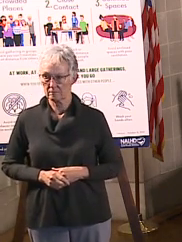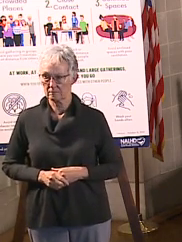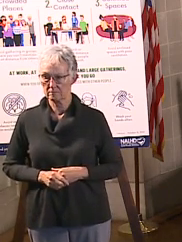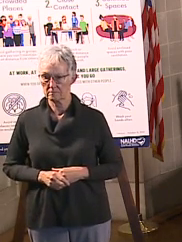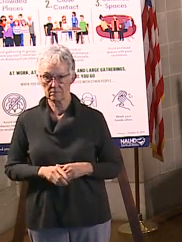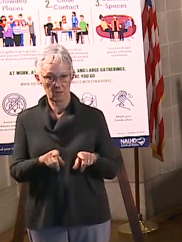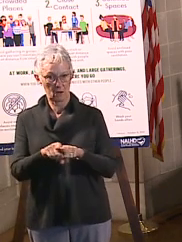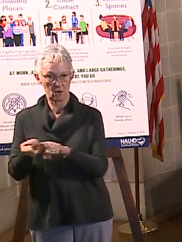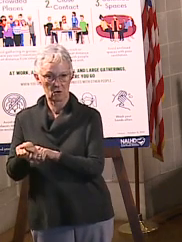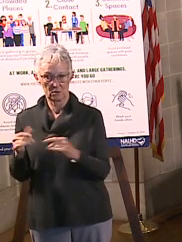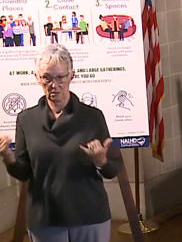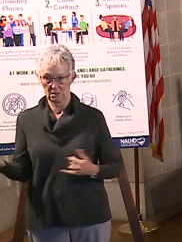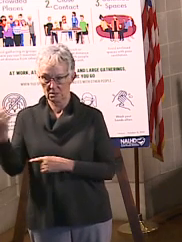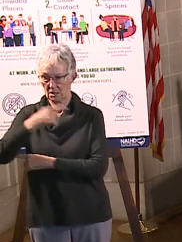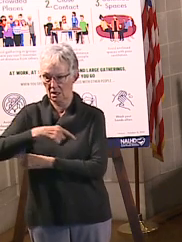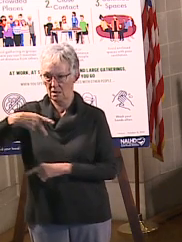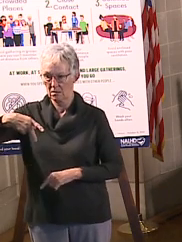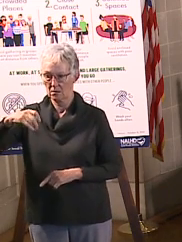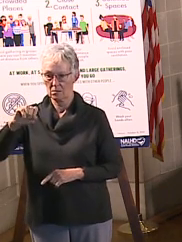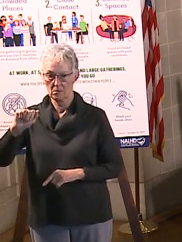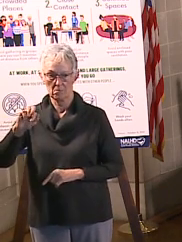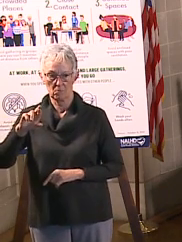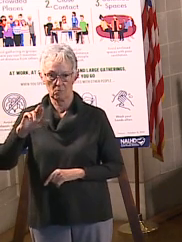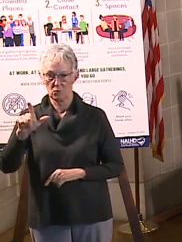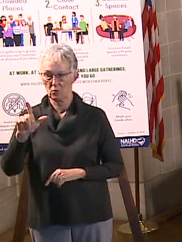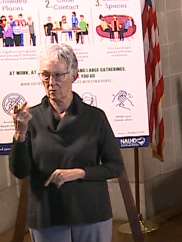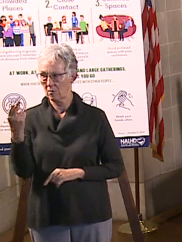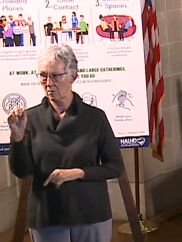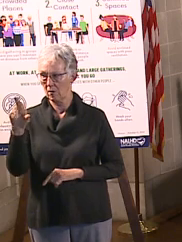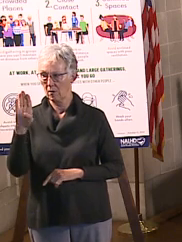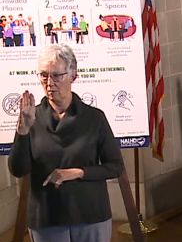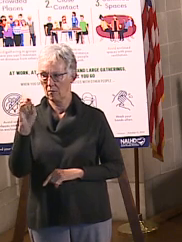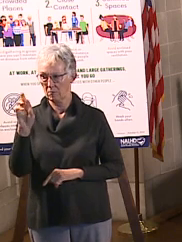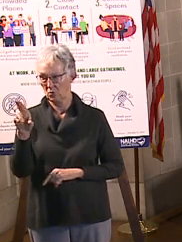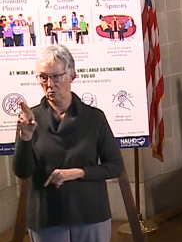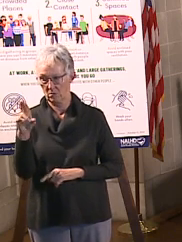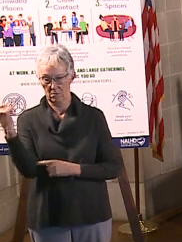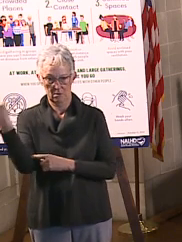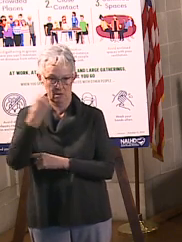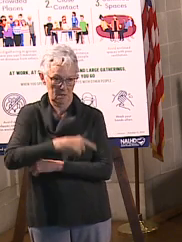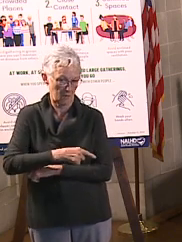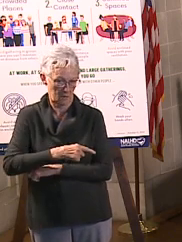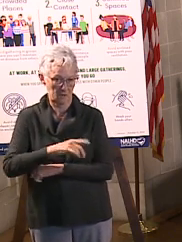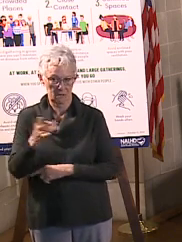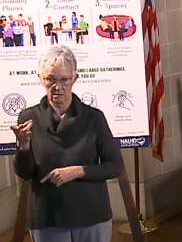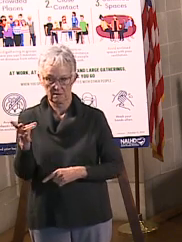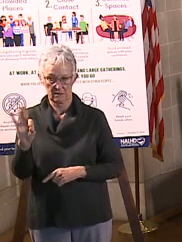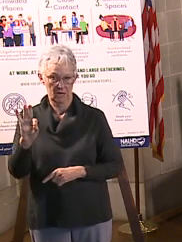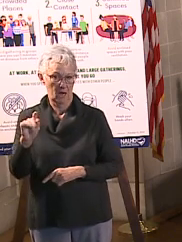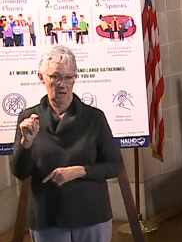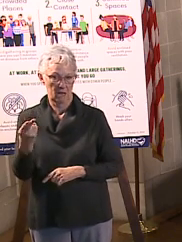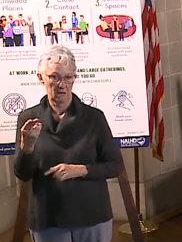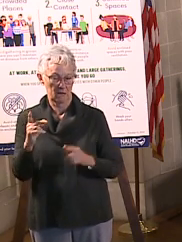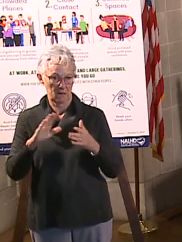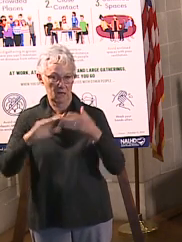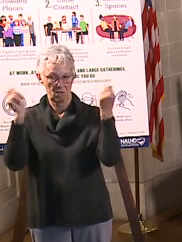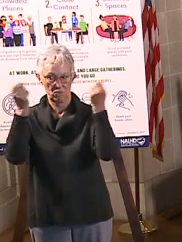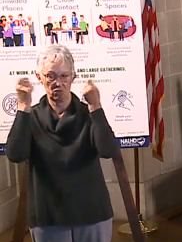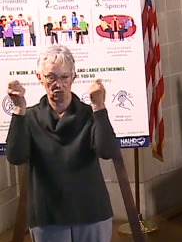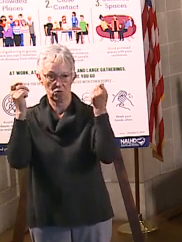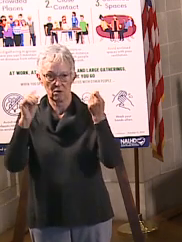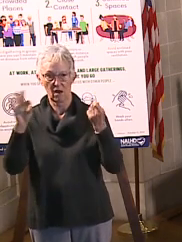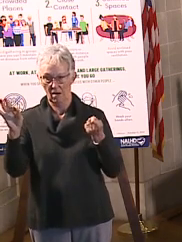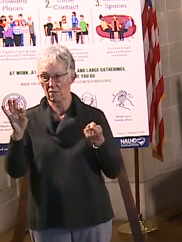also today is Pearl Harbor Remembrance Day, December 7th, the 79th anniversary of Pearl Harbor. Flags will be flown